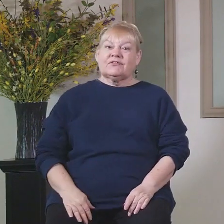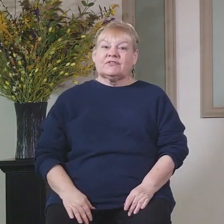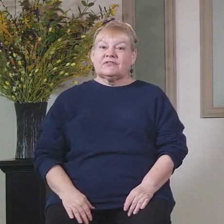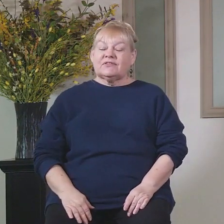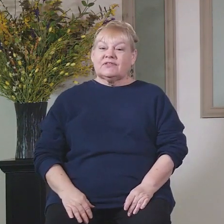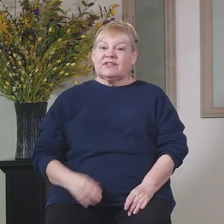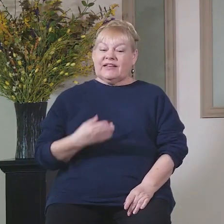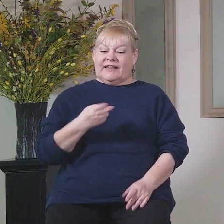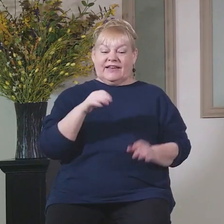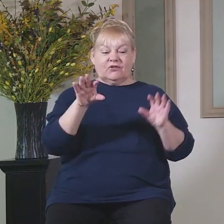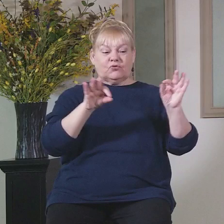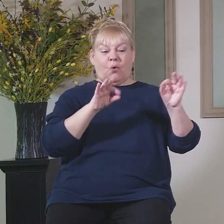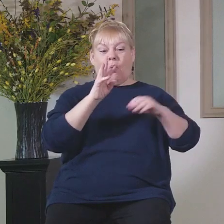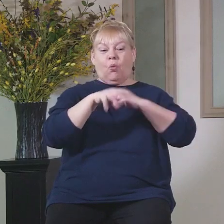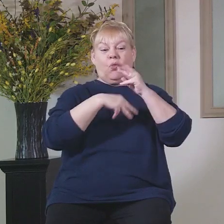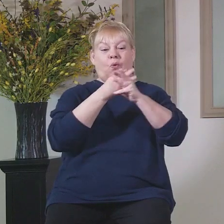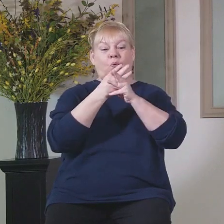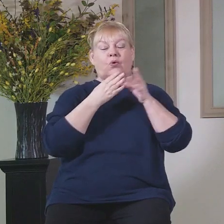He chose the way of the world.